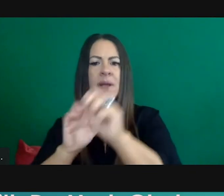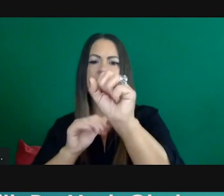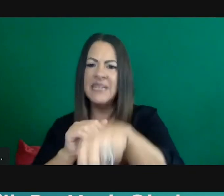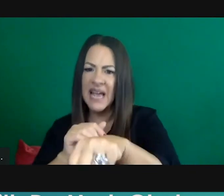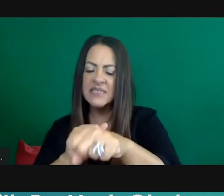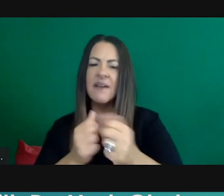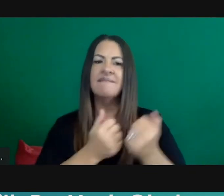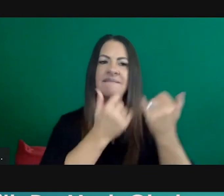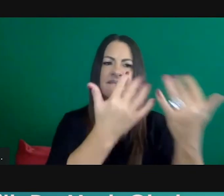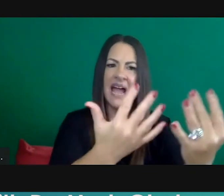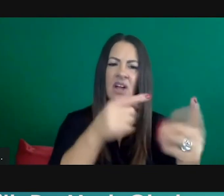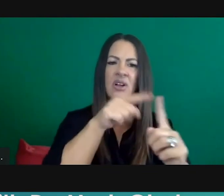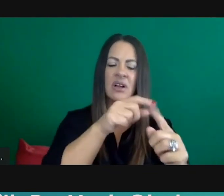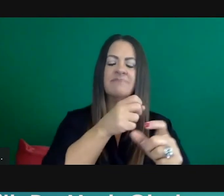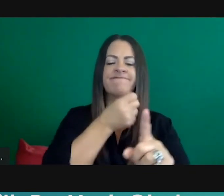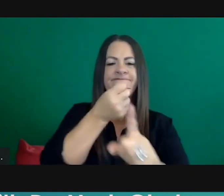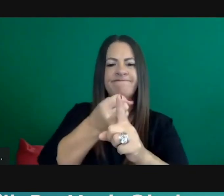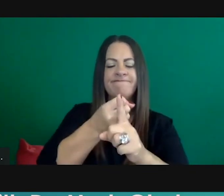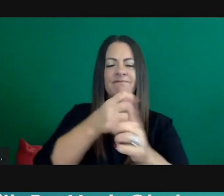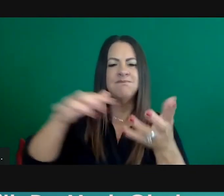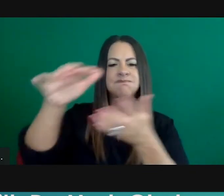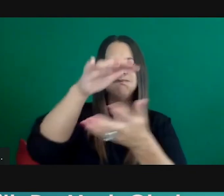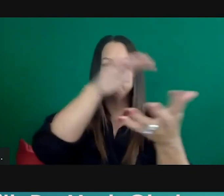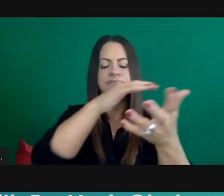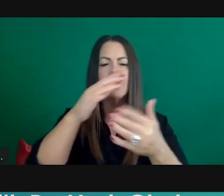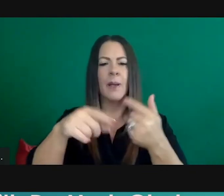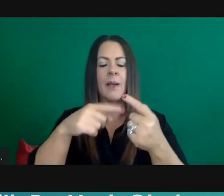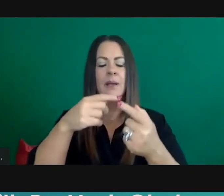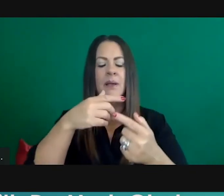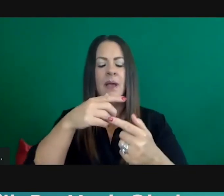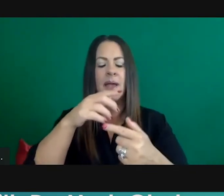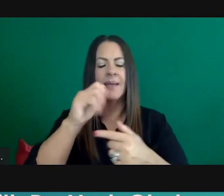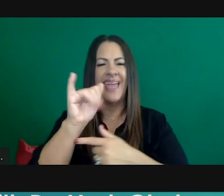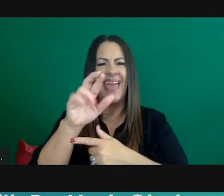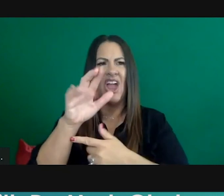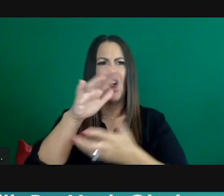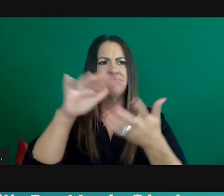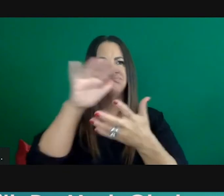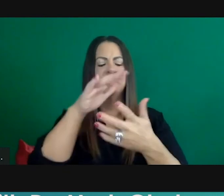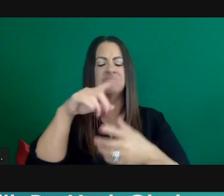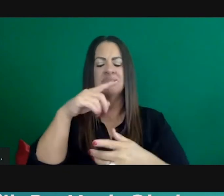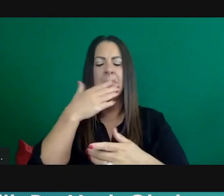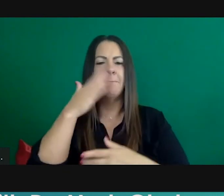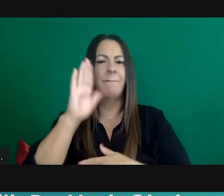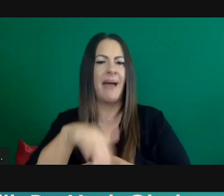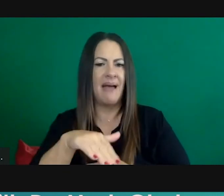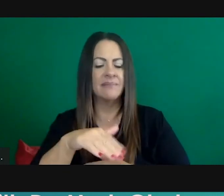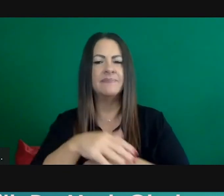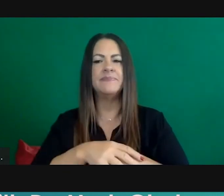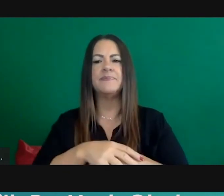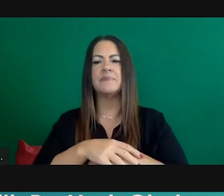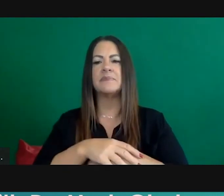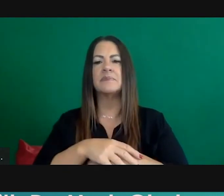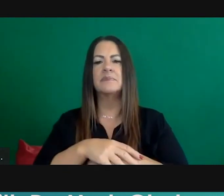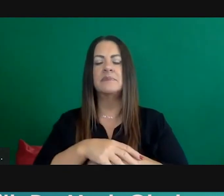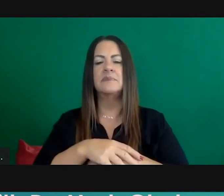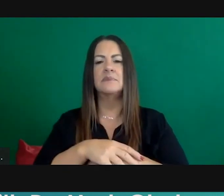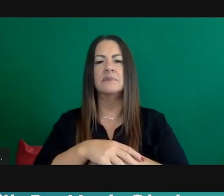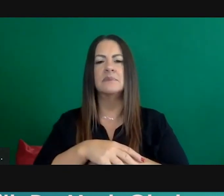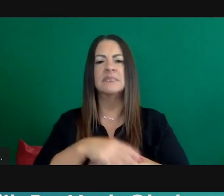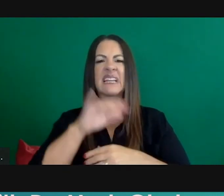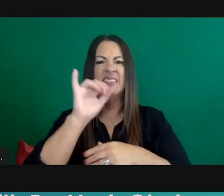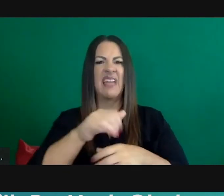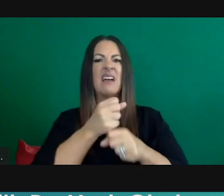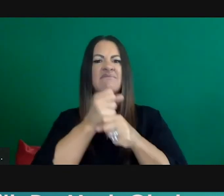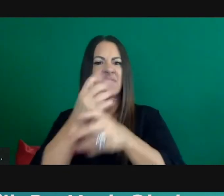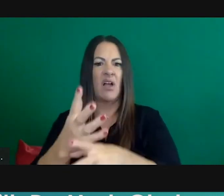it's a number of different challenges. Occasionally, some communities having to have the potential